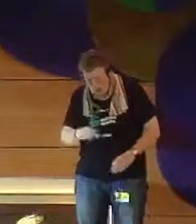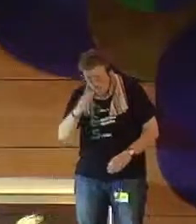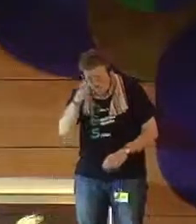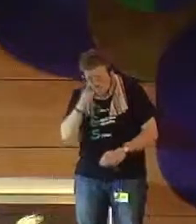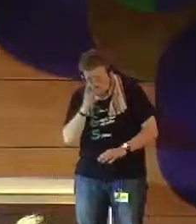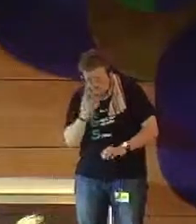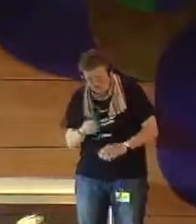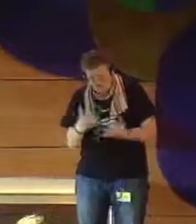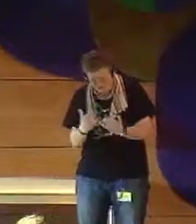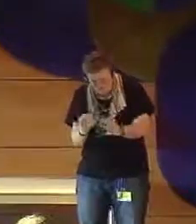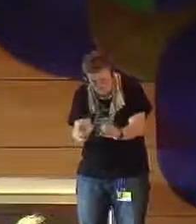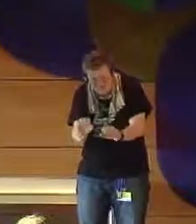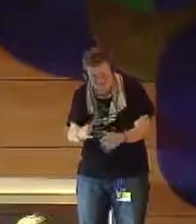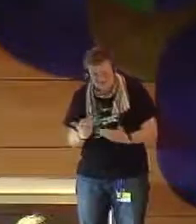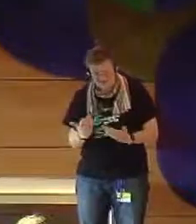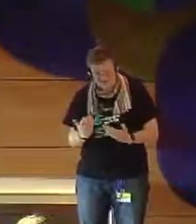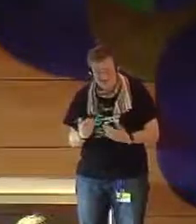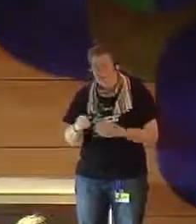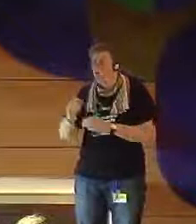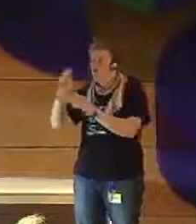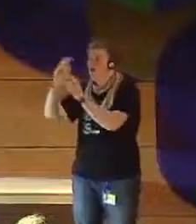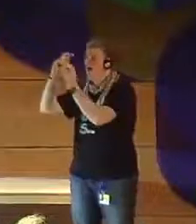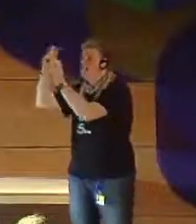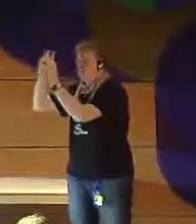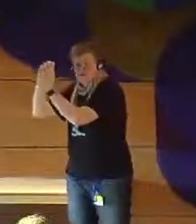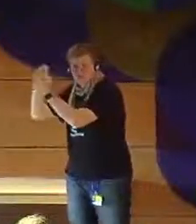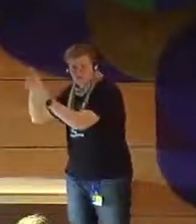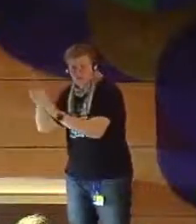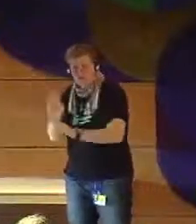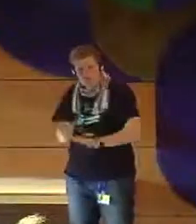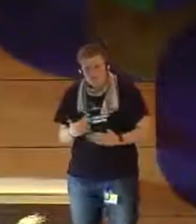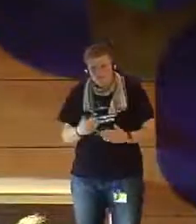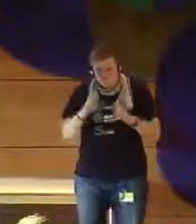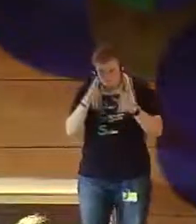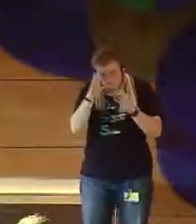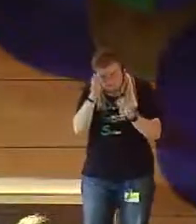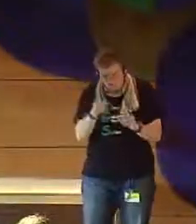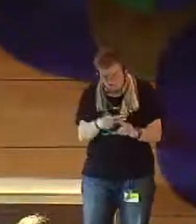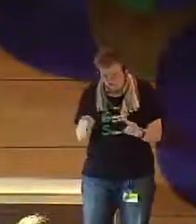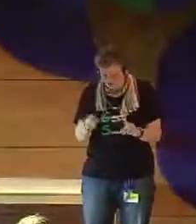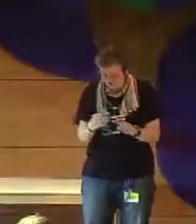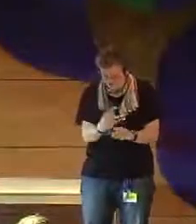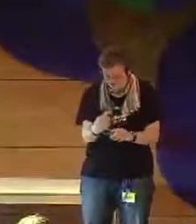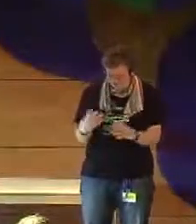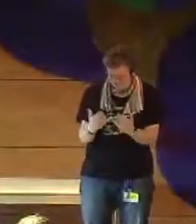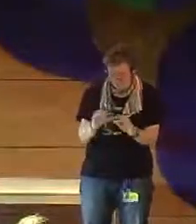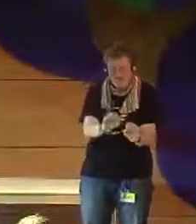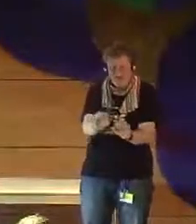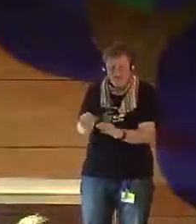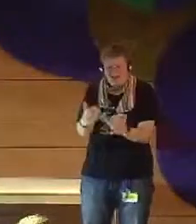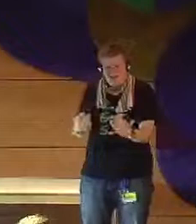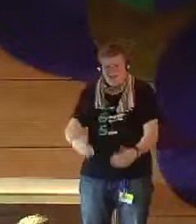with any child, it needs to be age and child appropriate. I've